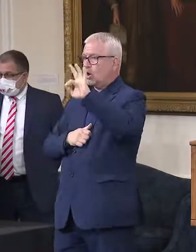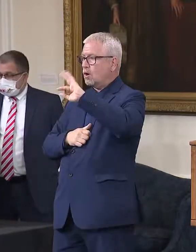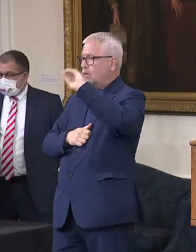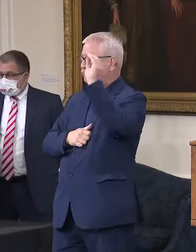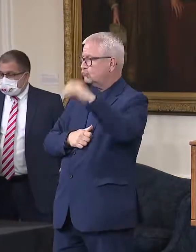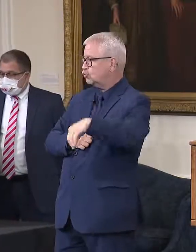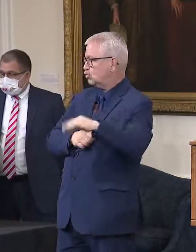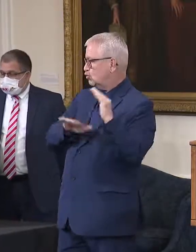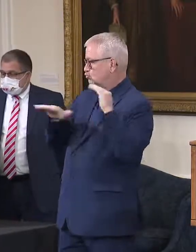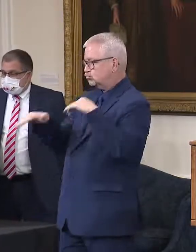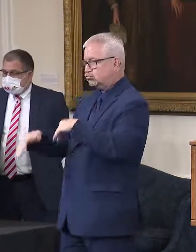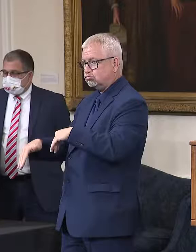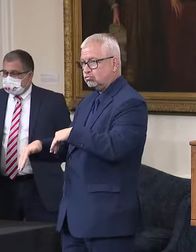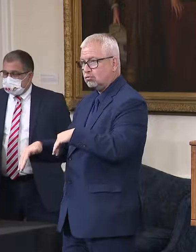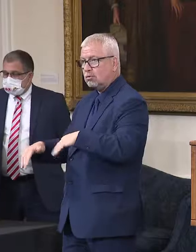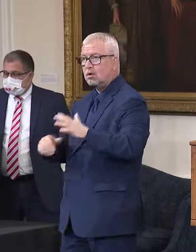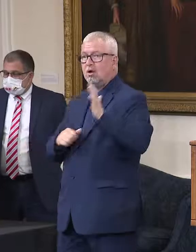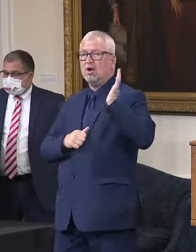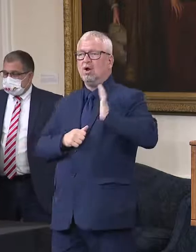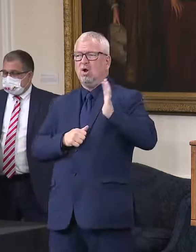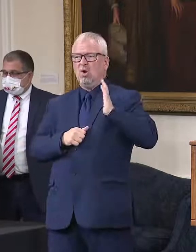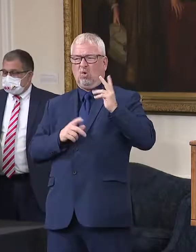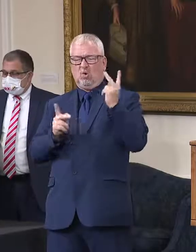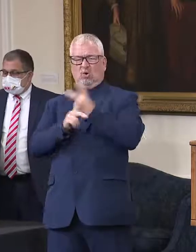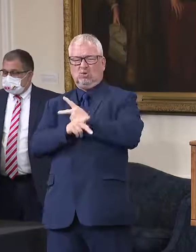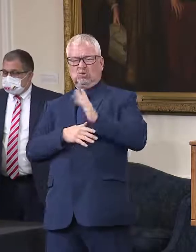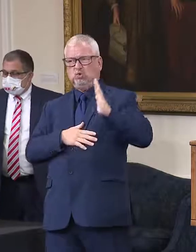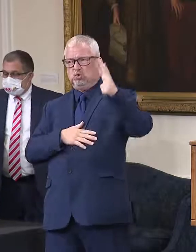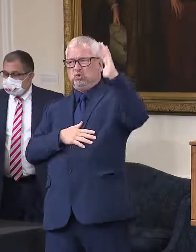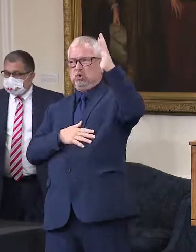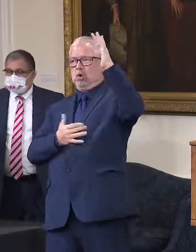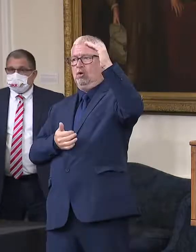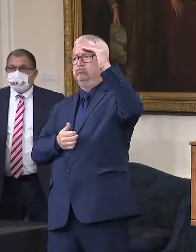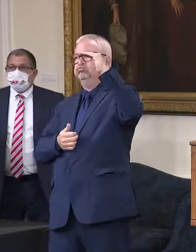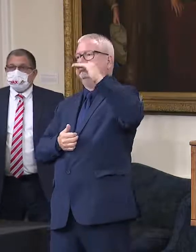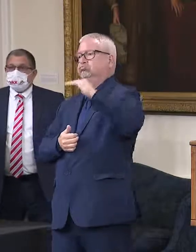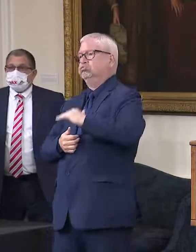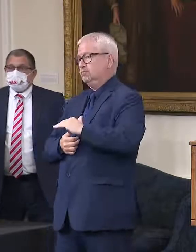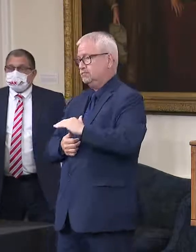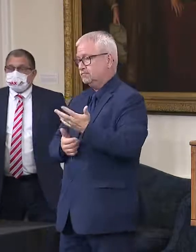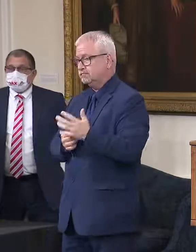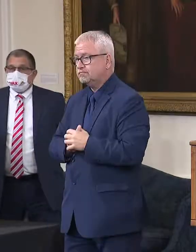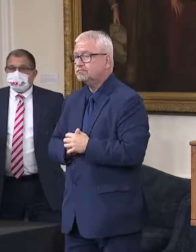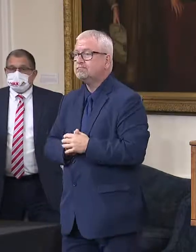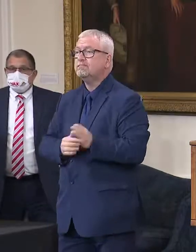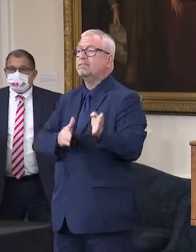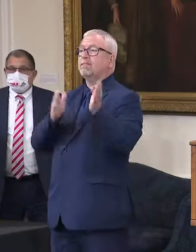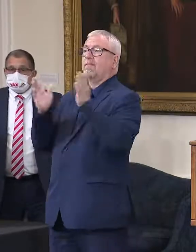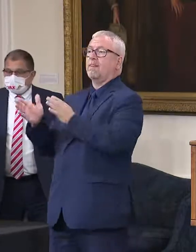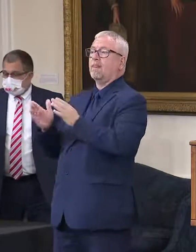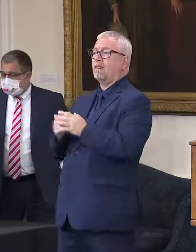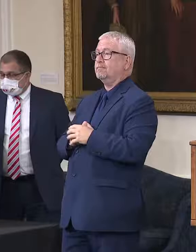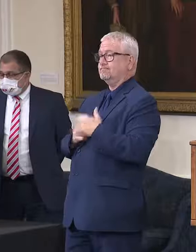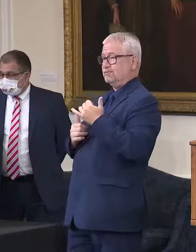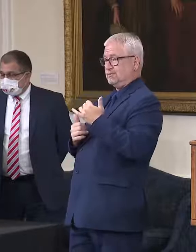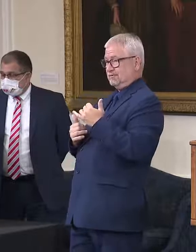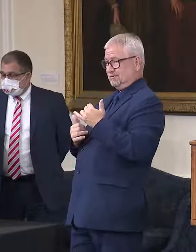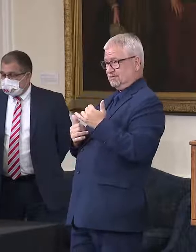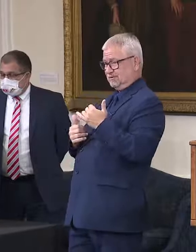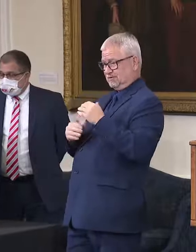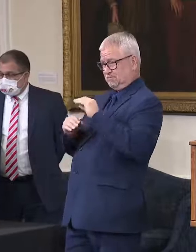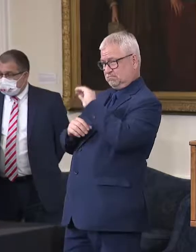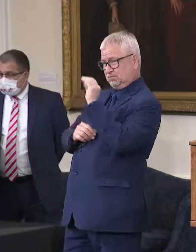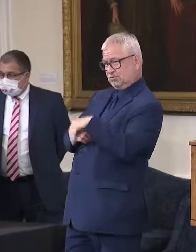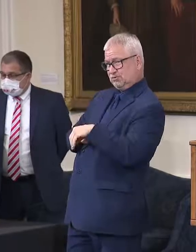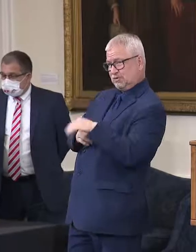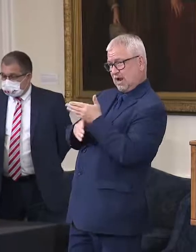76% from its peak. Our positivity rate has declined by 37% over the last 2 months and